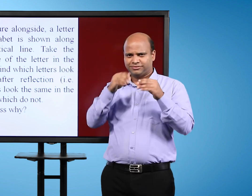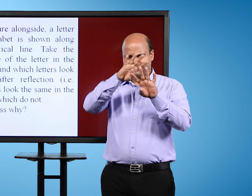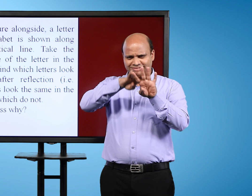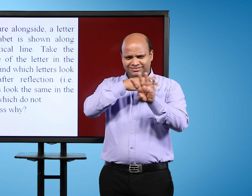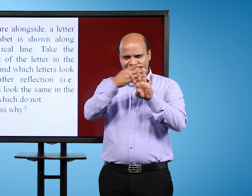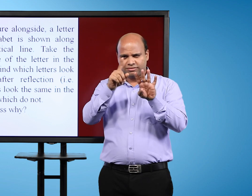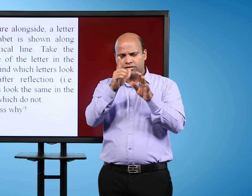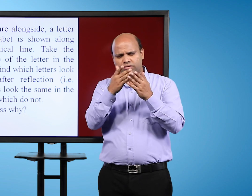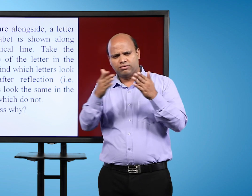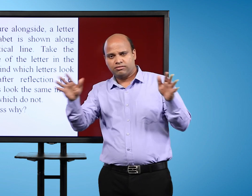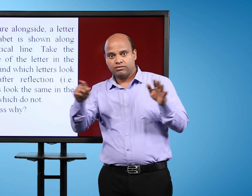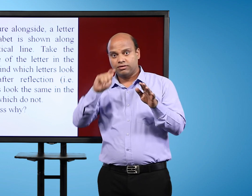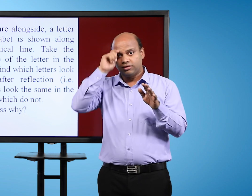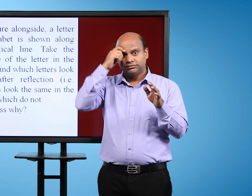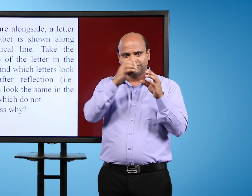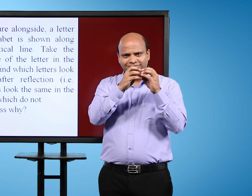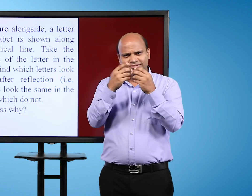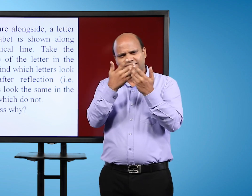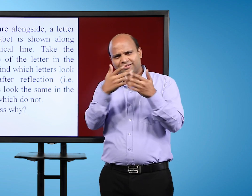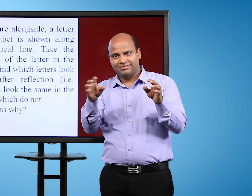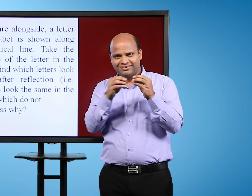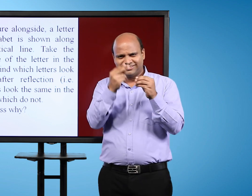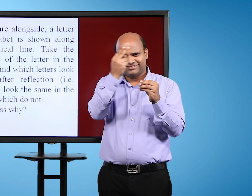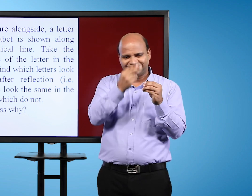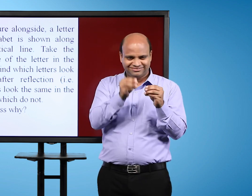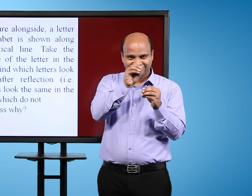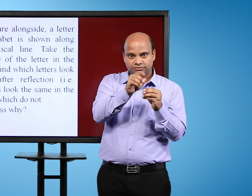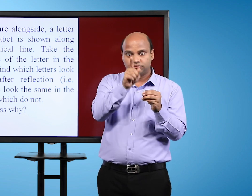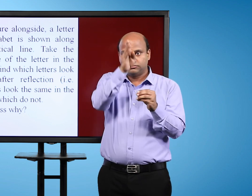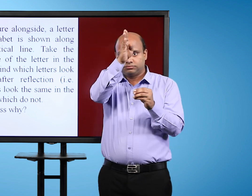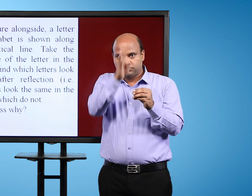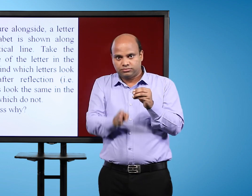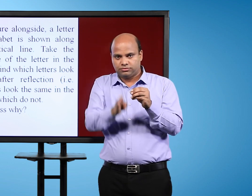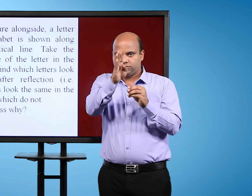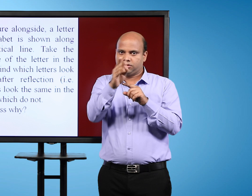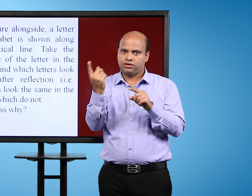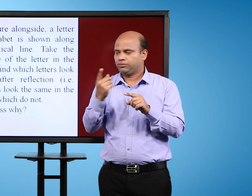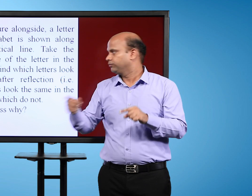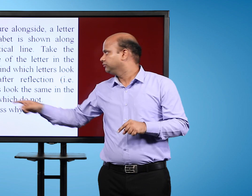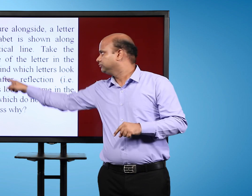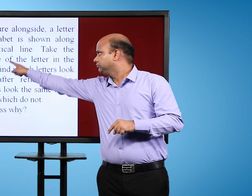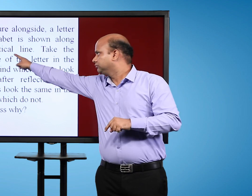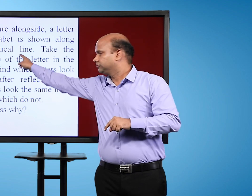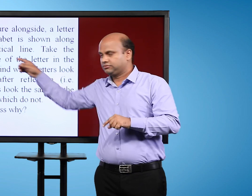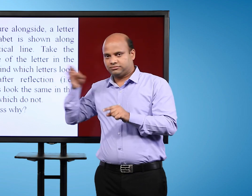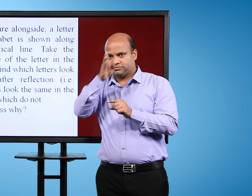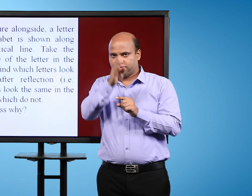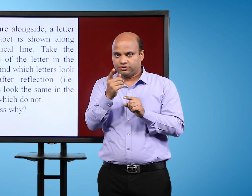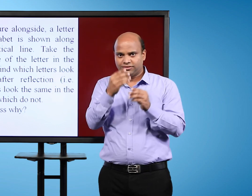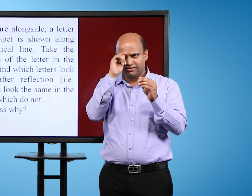alongside, a letter of the alphabet is shown along with a vertical line. Take the mirror image of the letter in the given